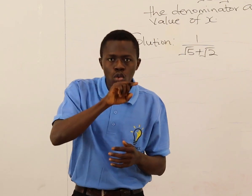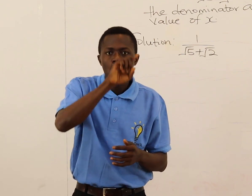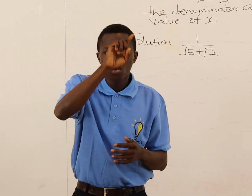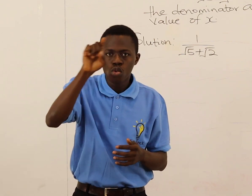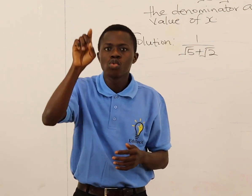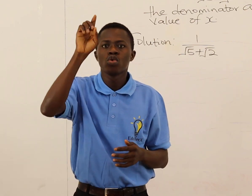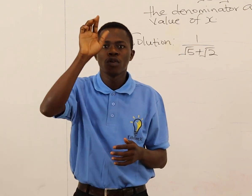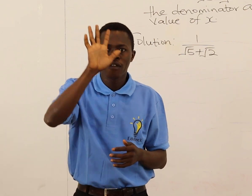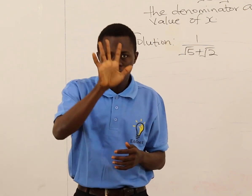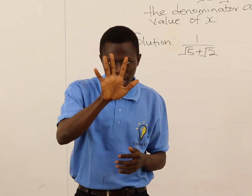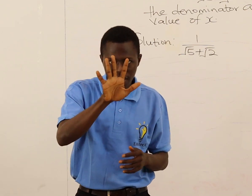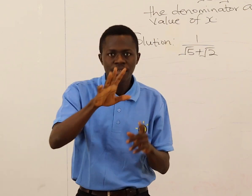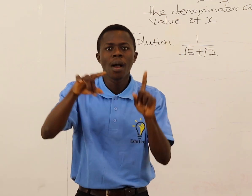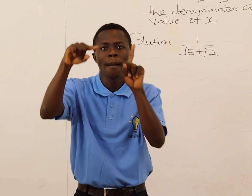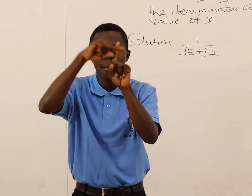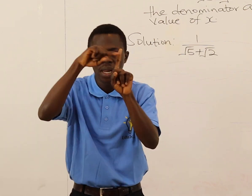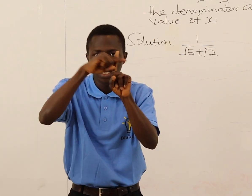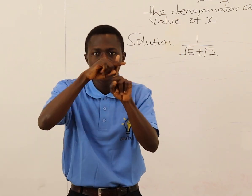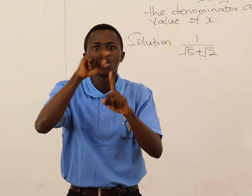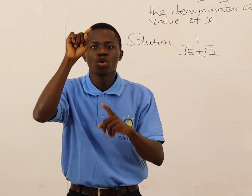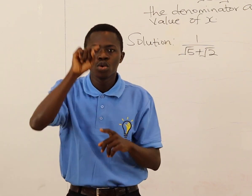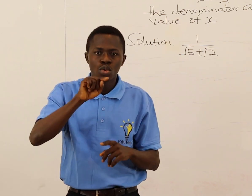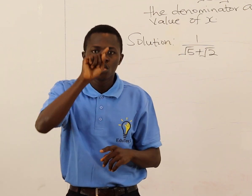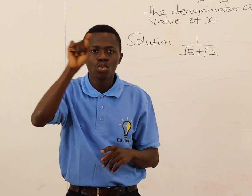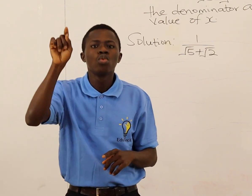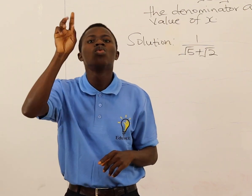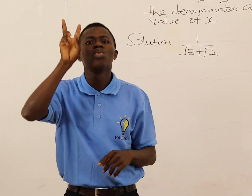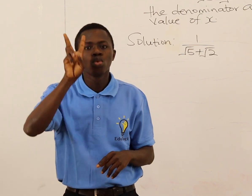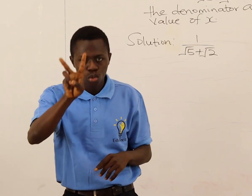yes, square root of 5 plus square root of 2.